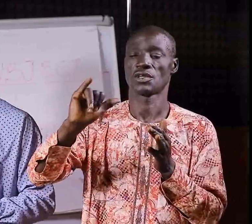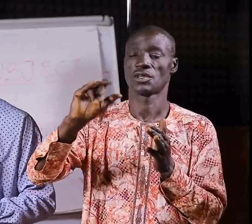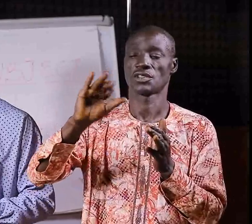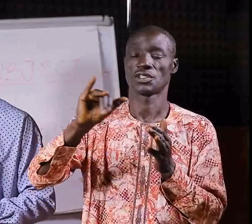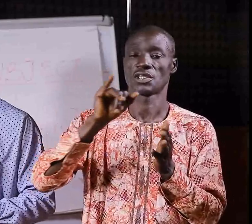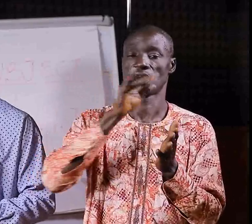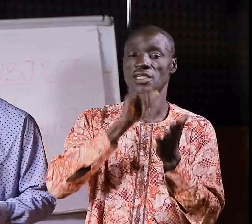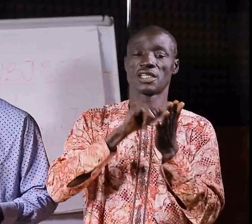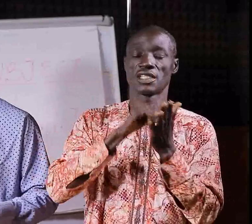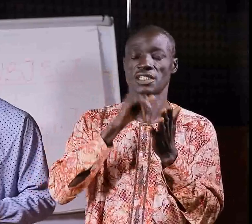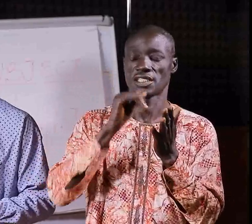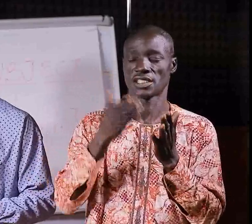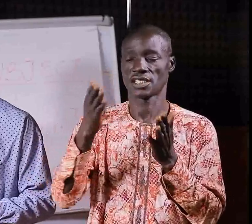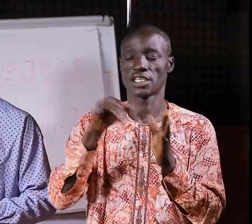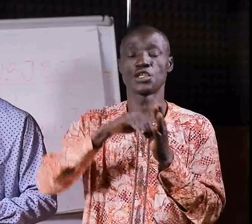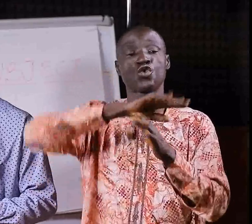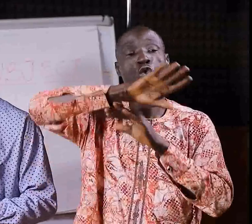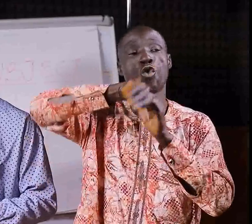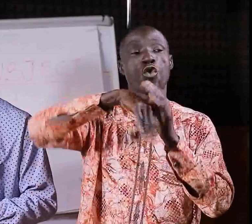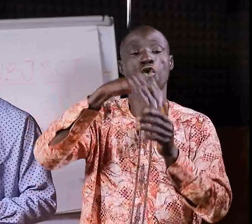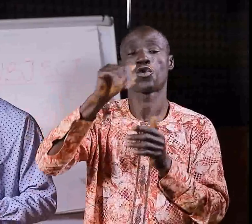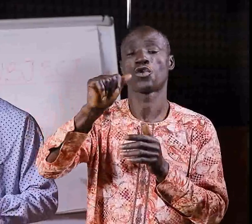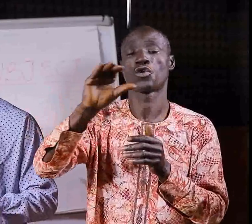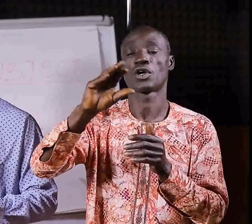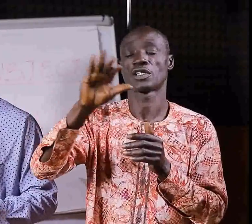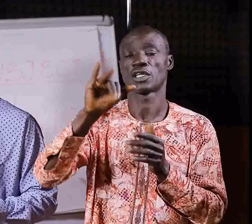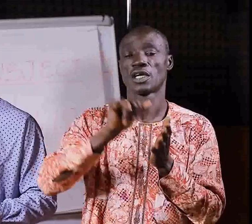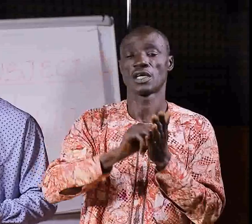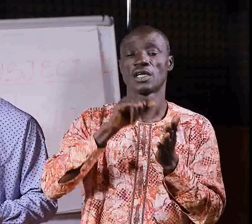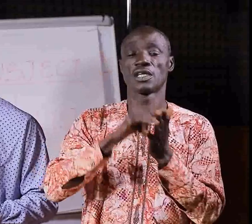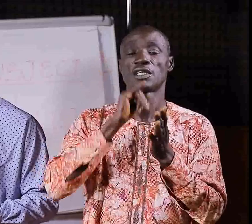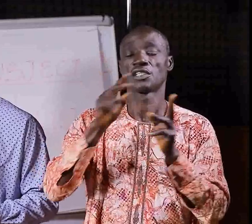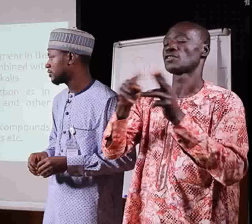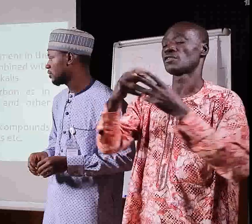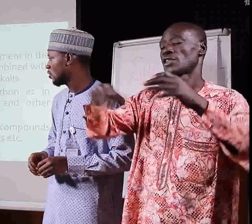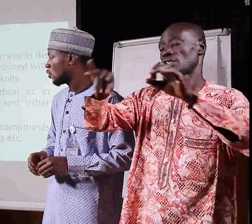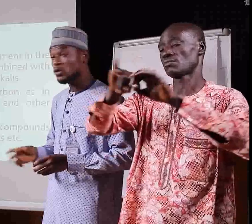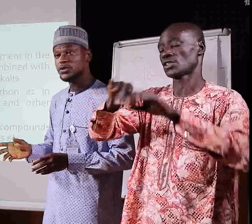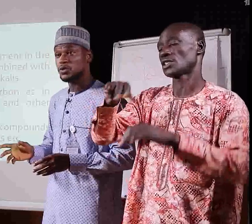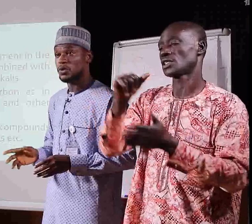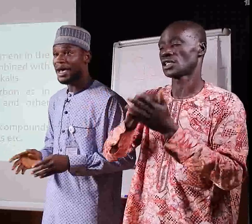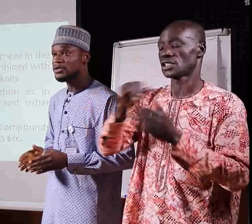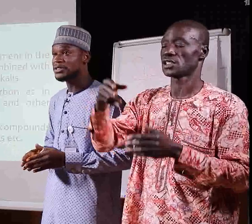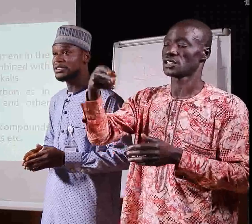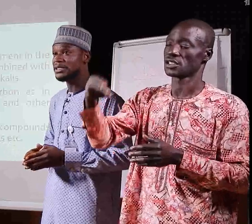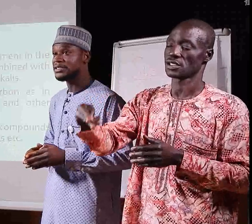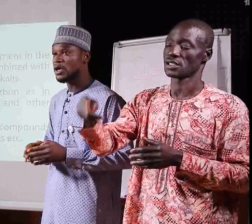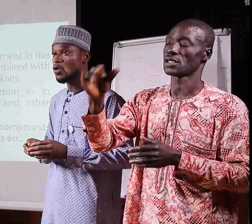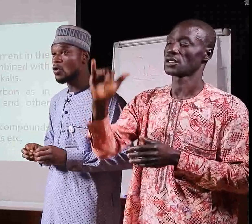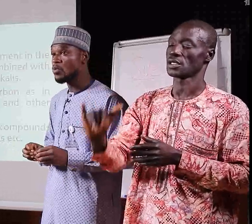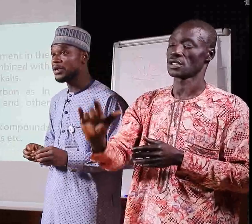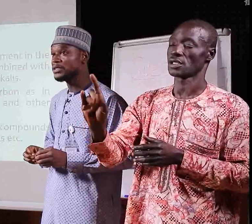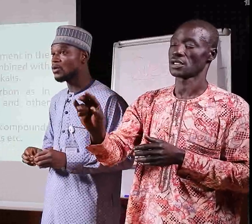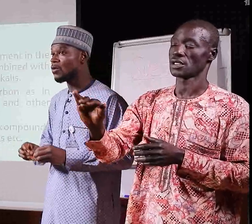in all acids and it is present in even alkali. So hydrogen is a very important element. Also, hydrogen is